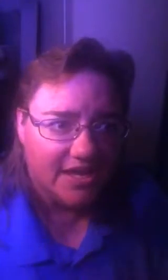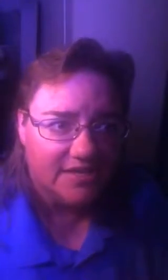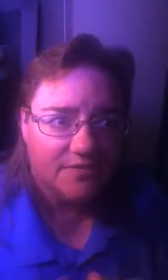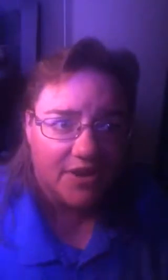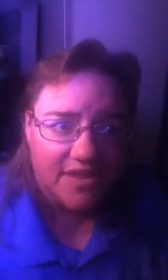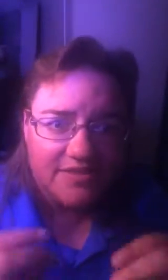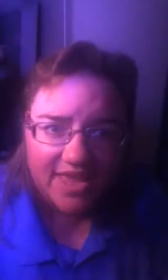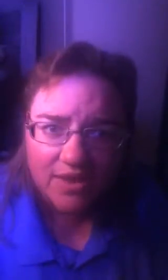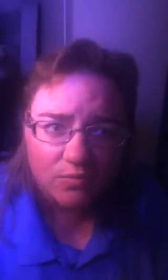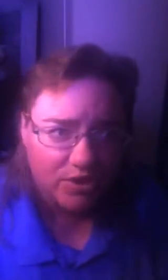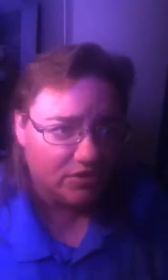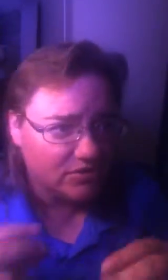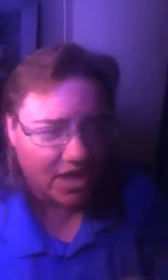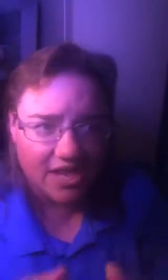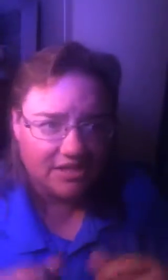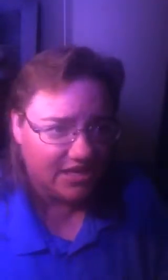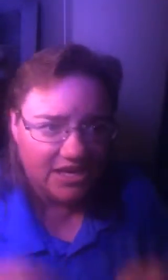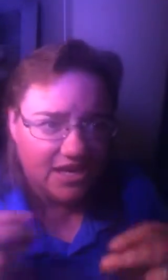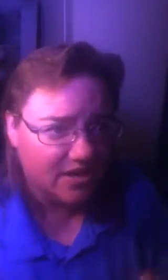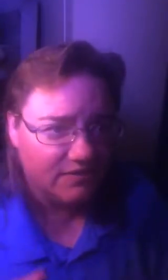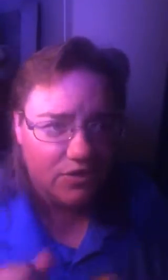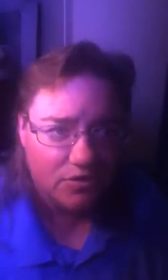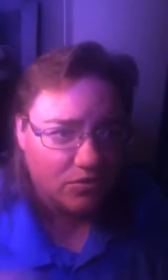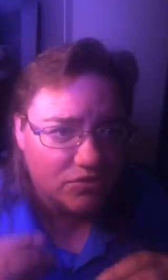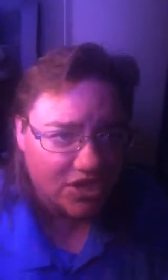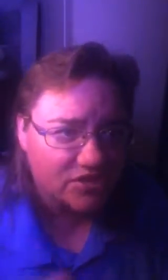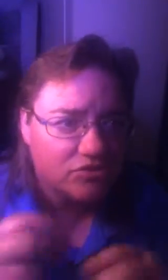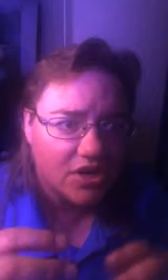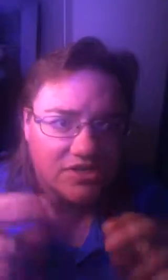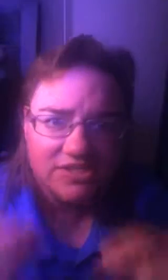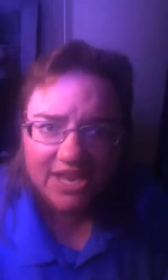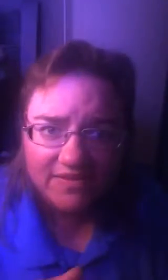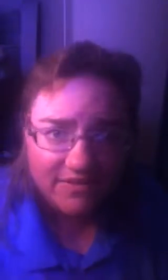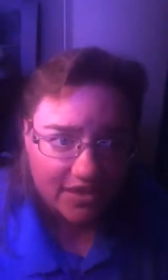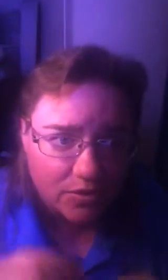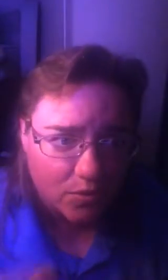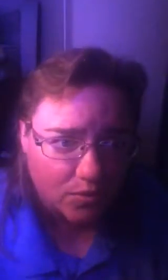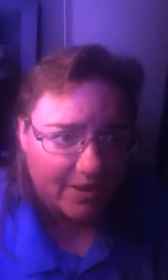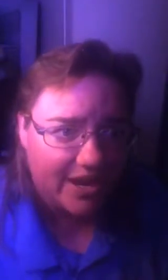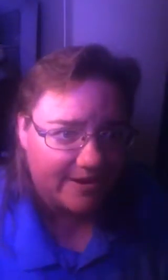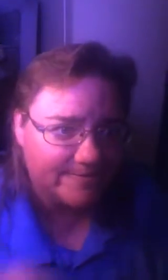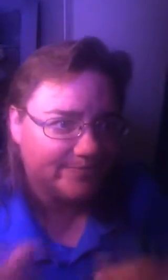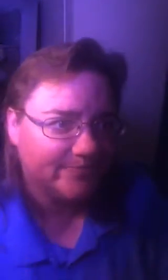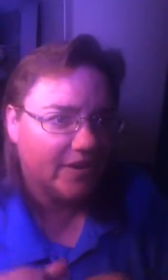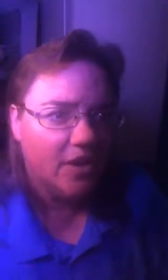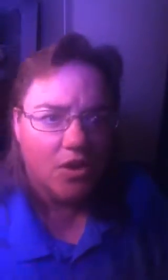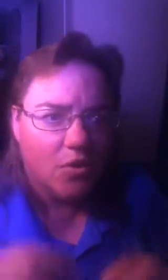He's a friend that will not leave you. Just trust and then obey.